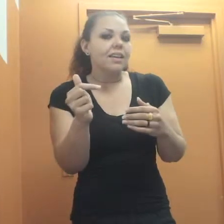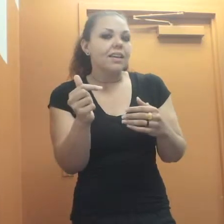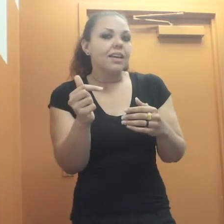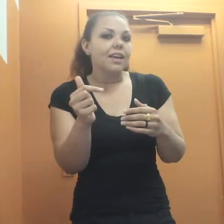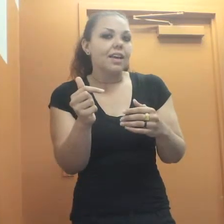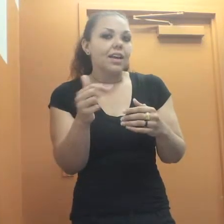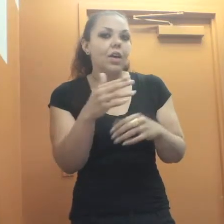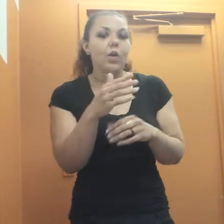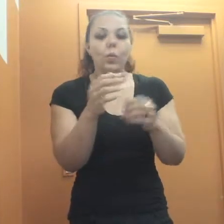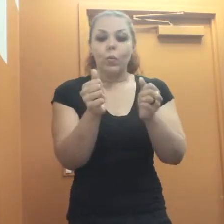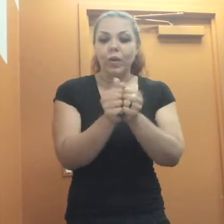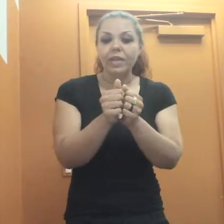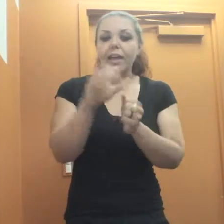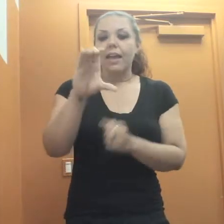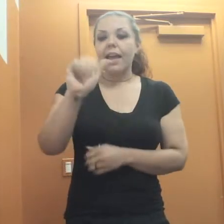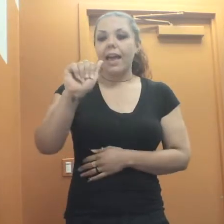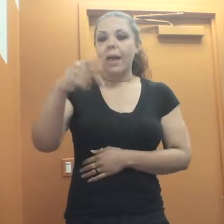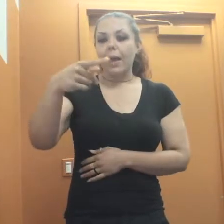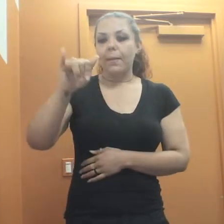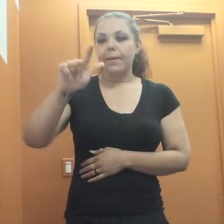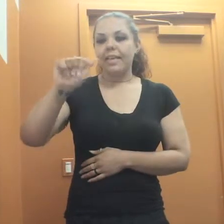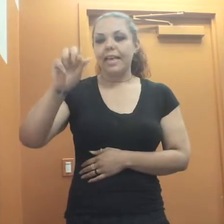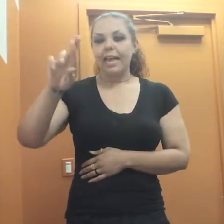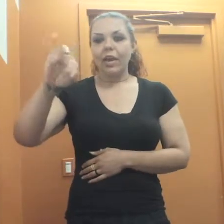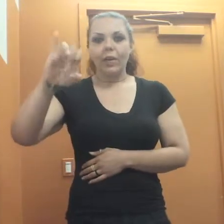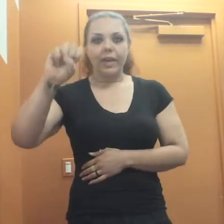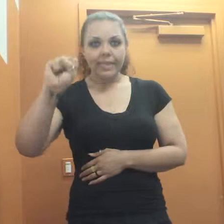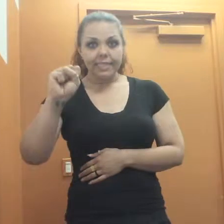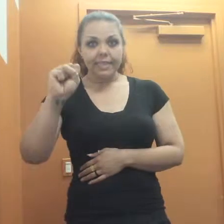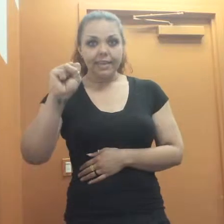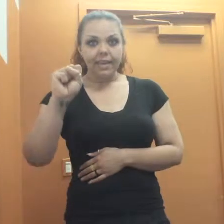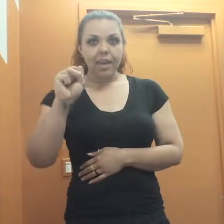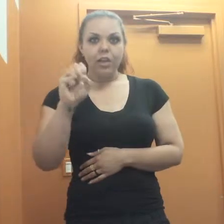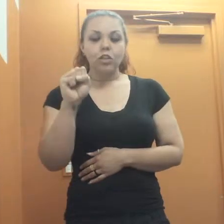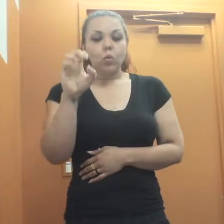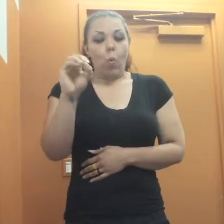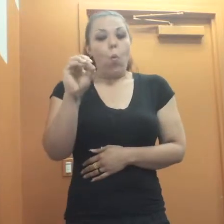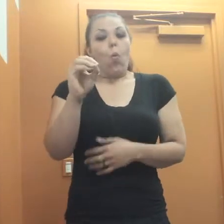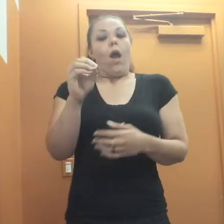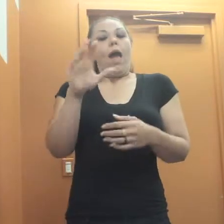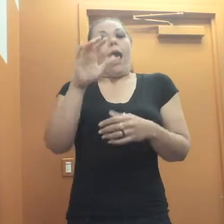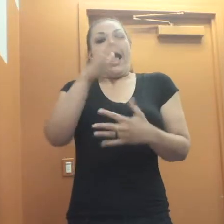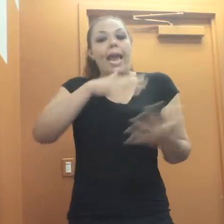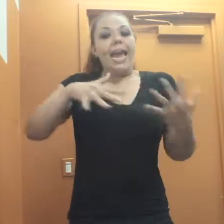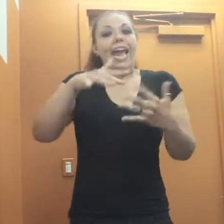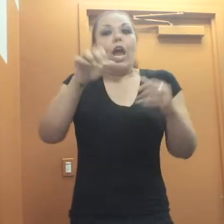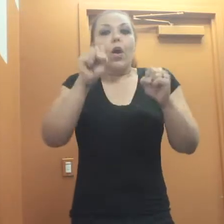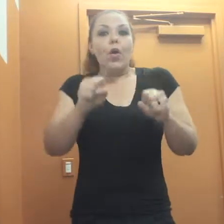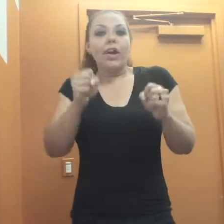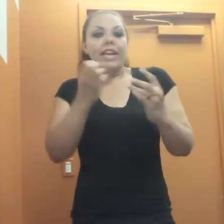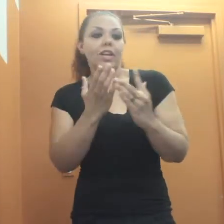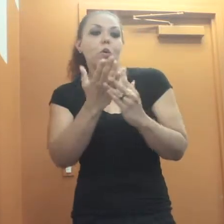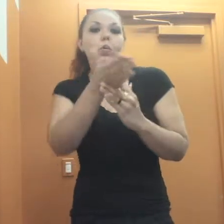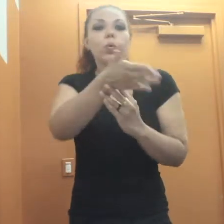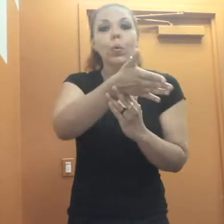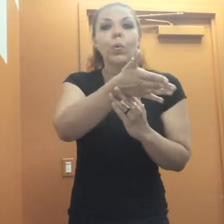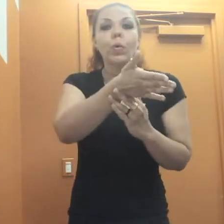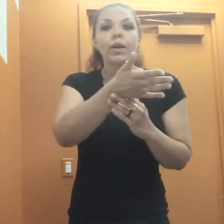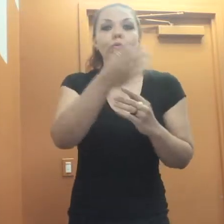can pass through them. So when we take a breath in, then that oxygen goes through the